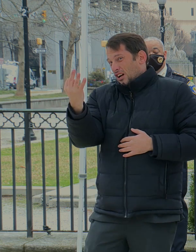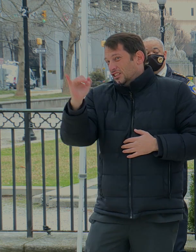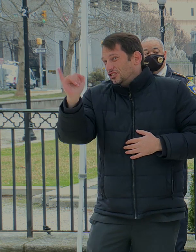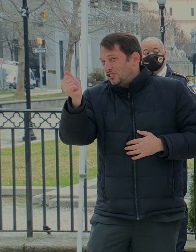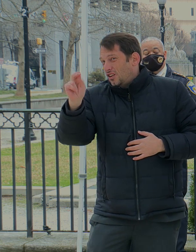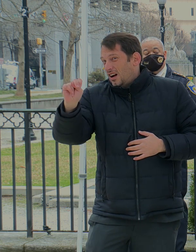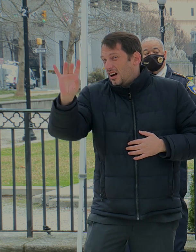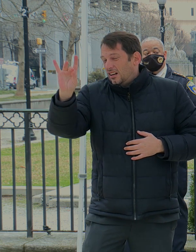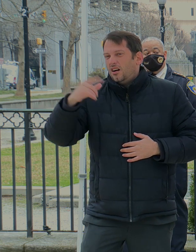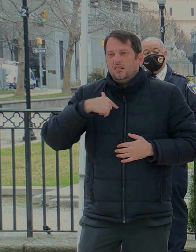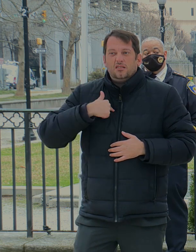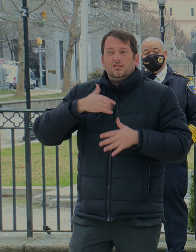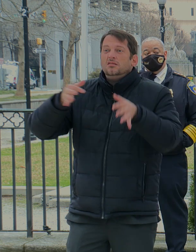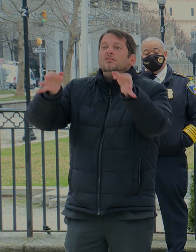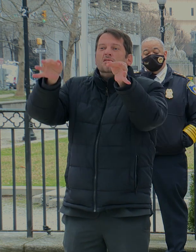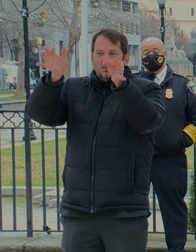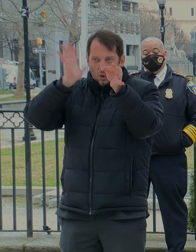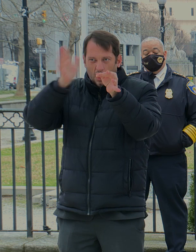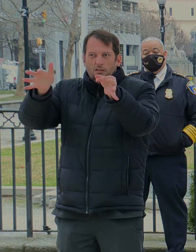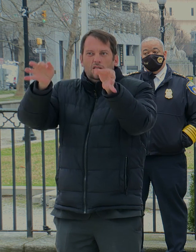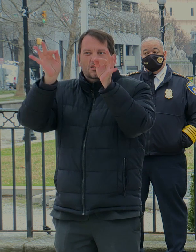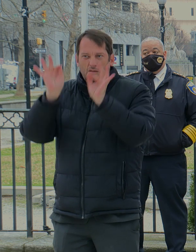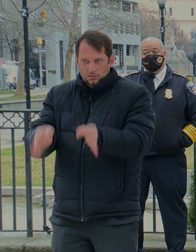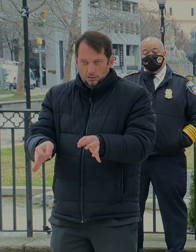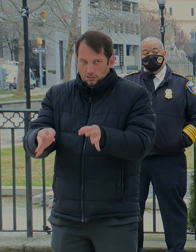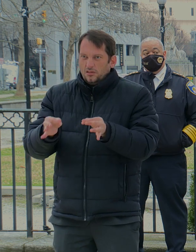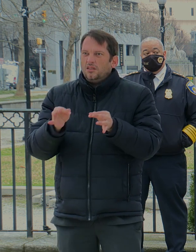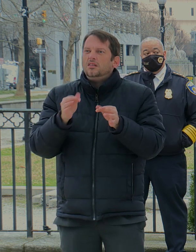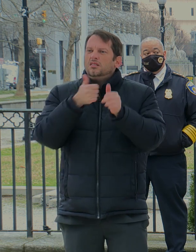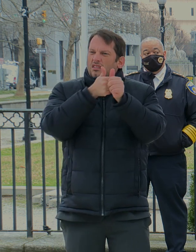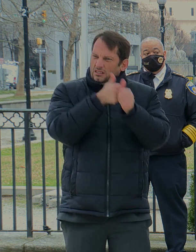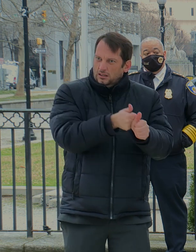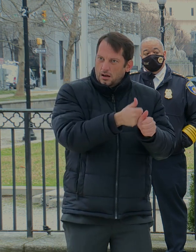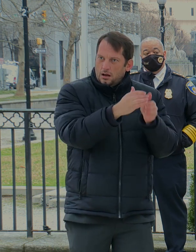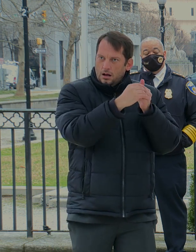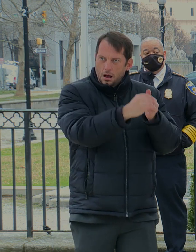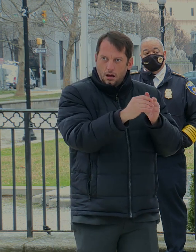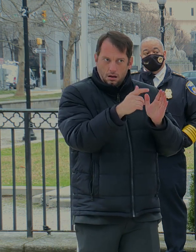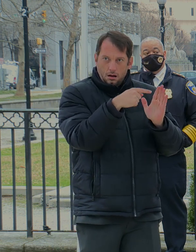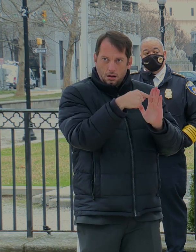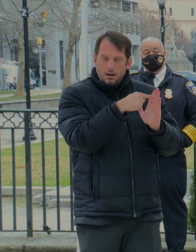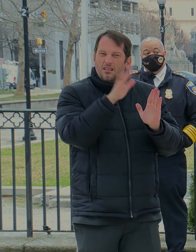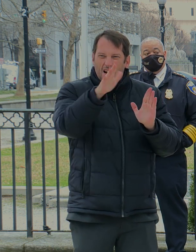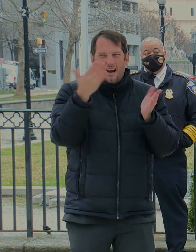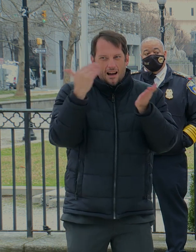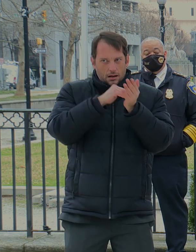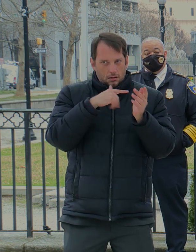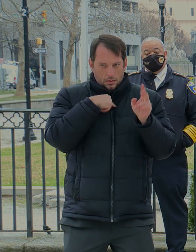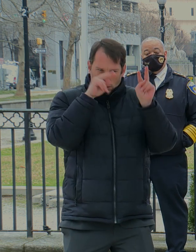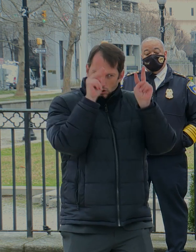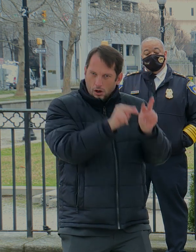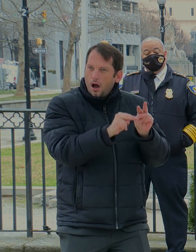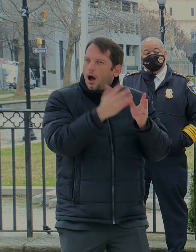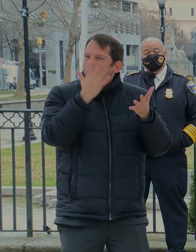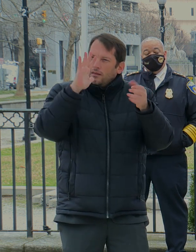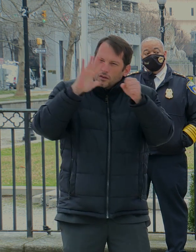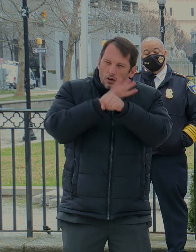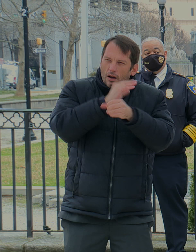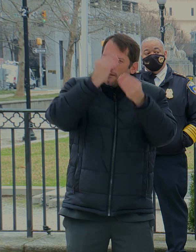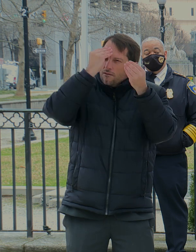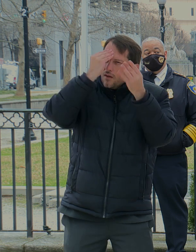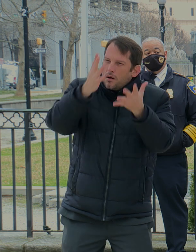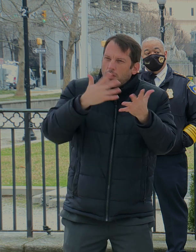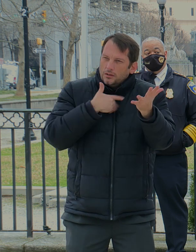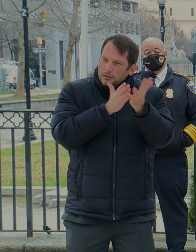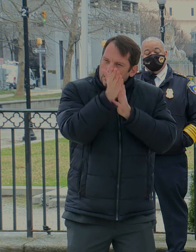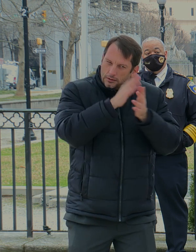regarding our current guidelines after fully assessing the data. We will be considering case rate, positivity